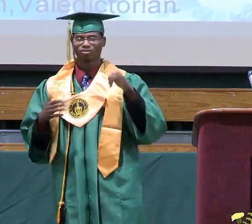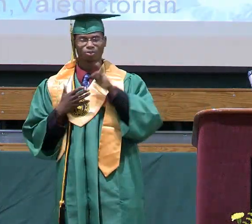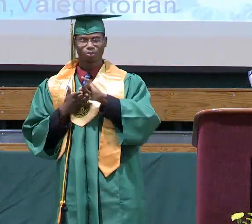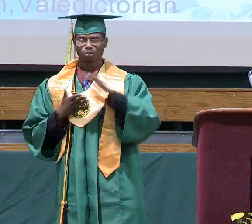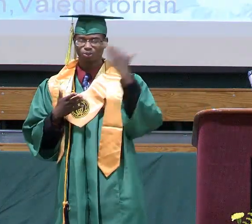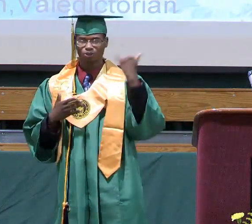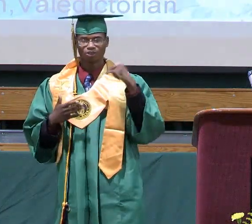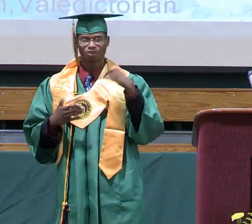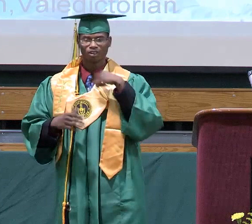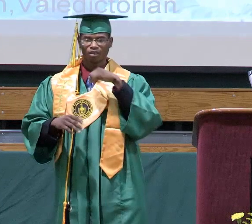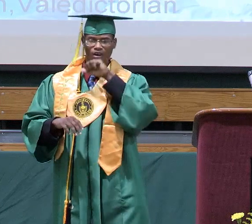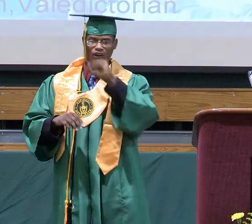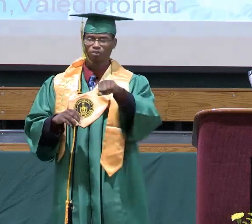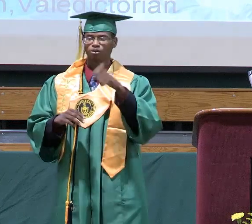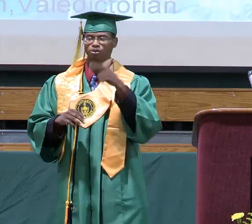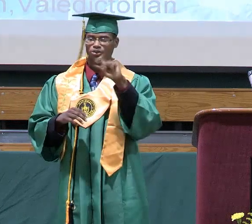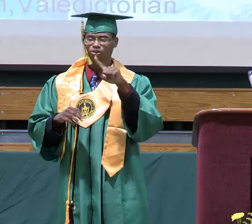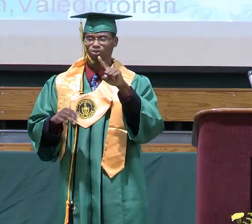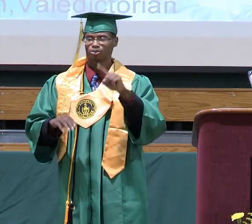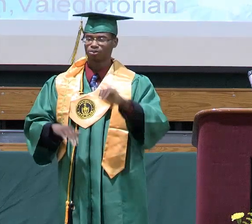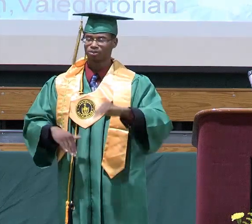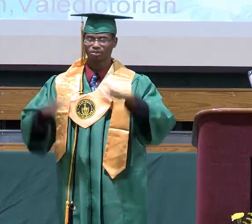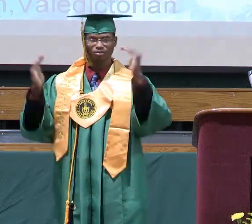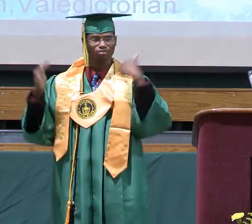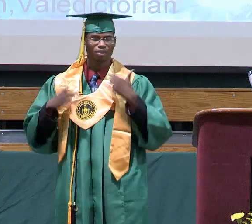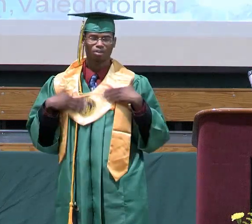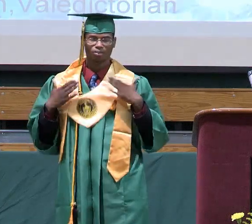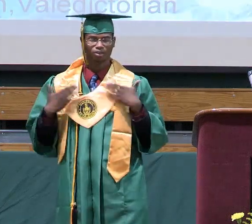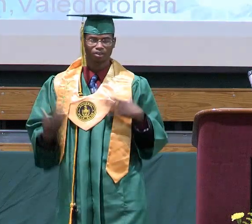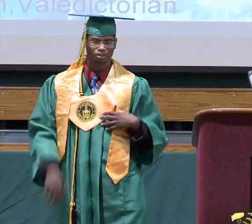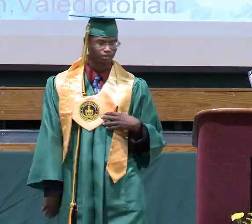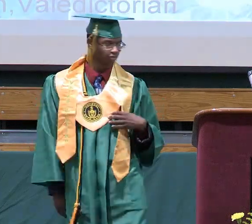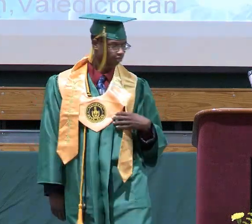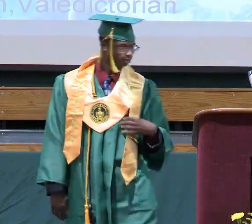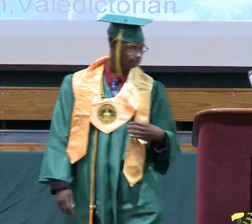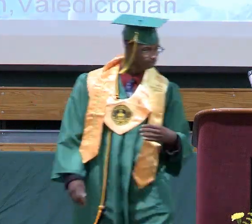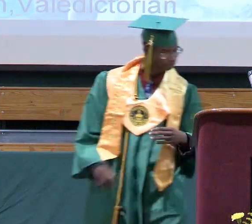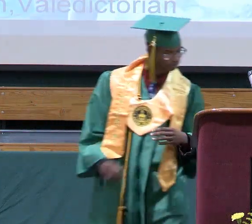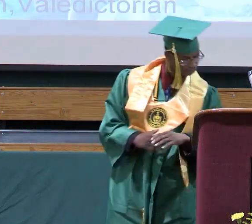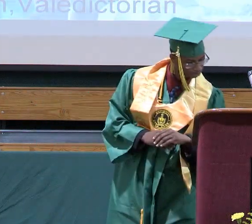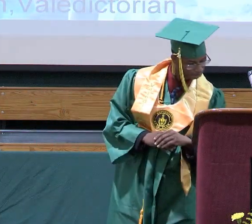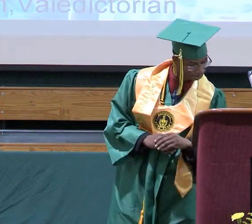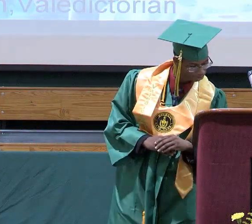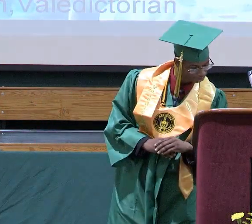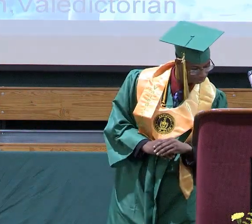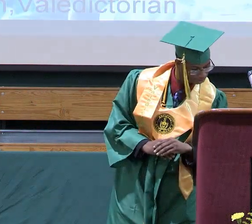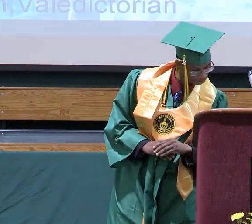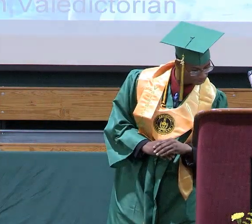And I've been so happy to be here. I've grown to love this school, and I've been very content and happy